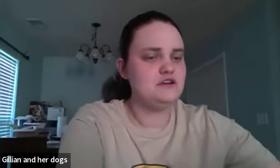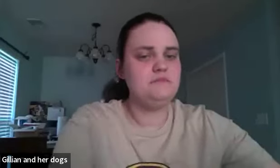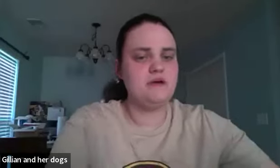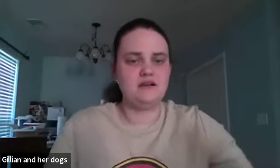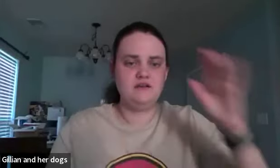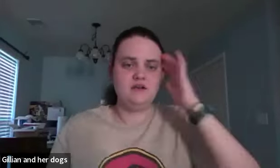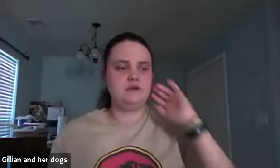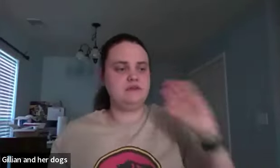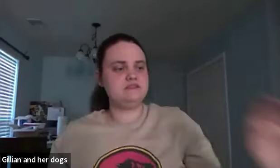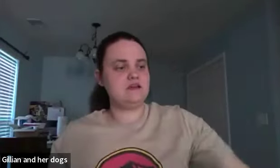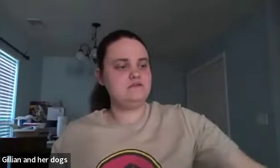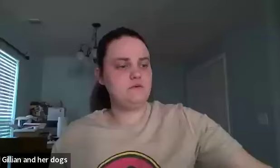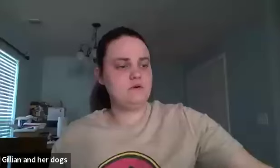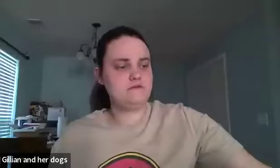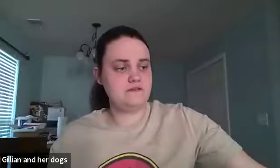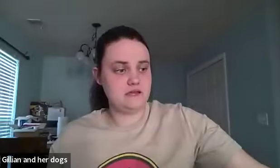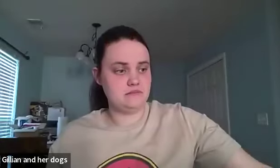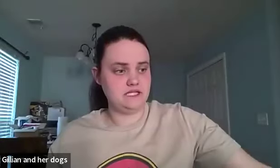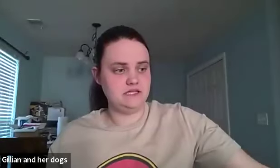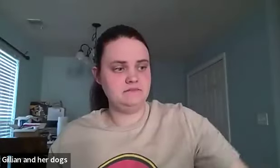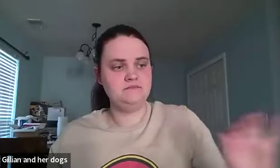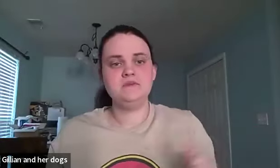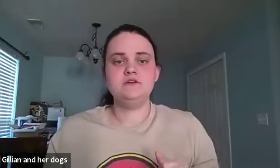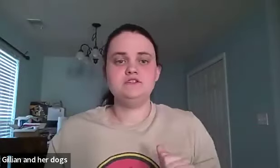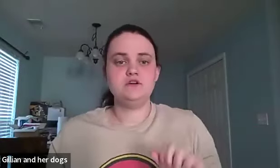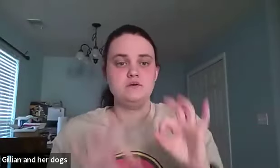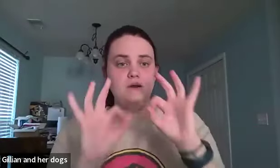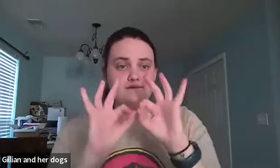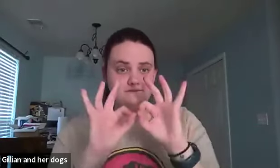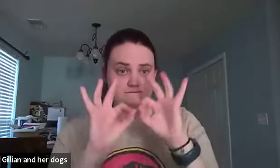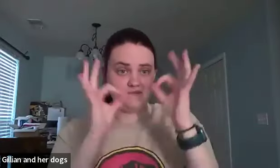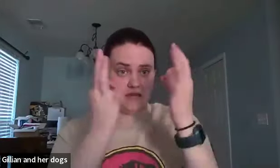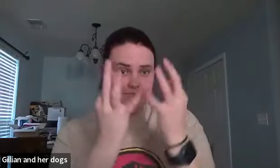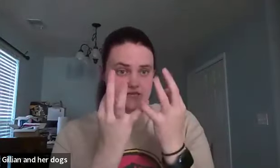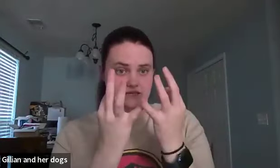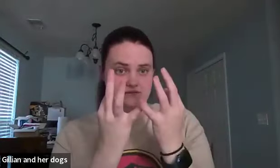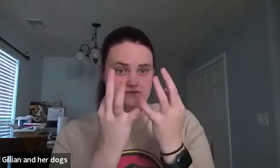go back. We had the sign for family. So family,